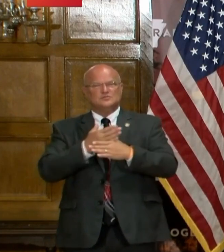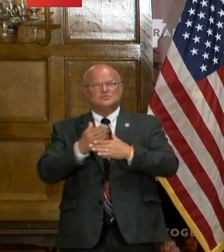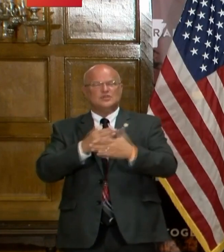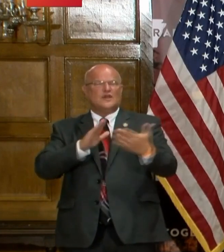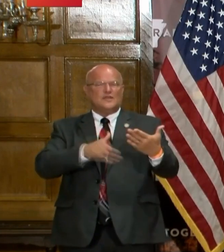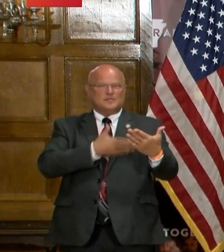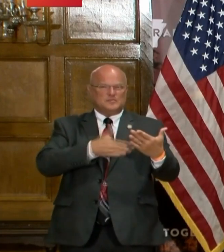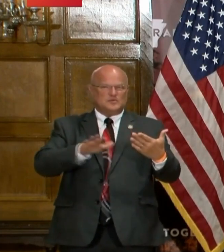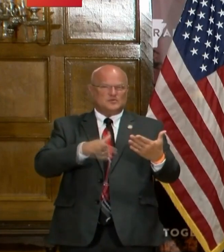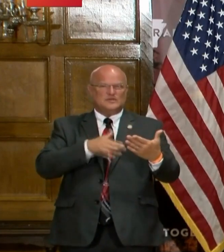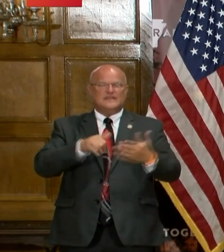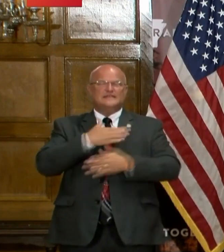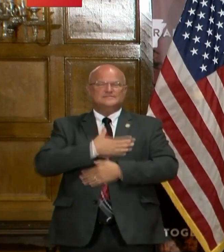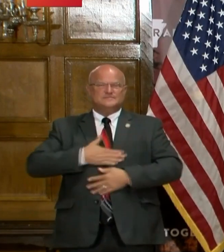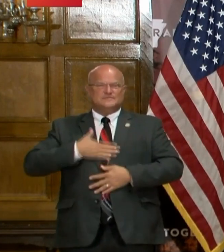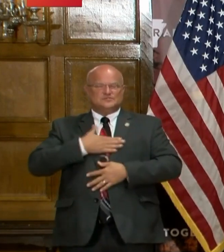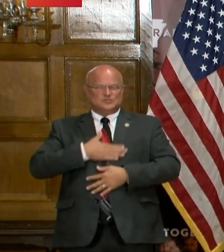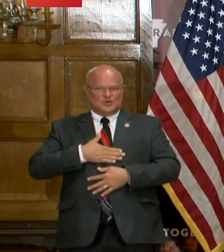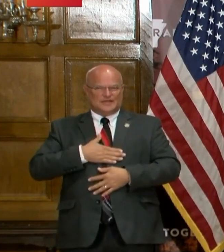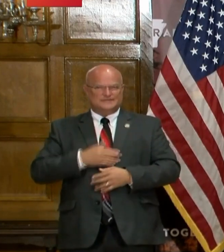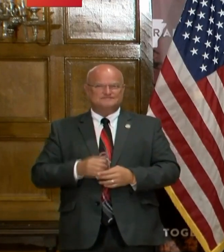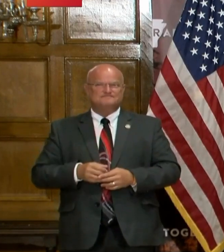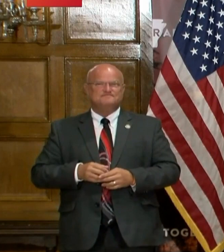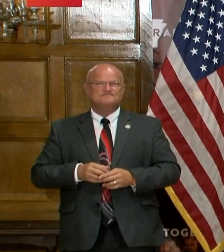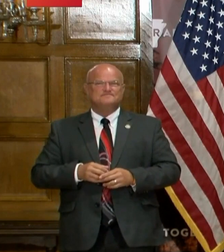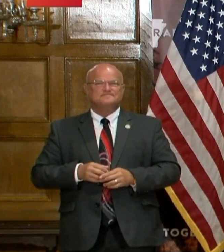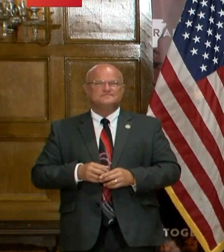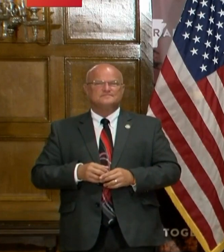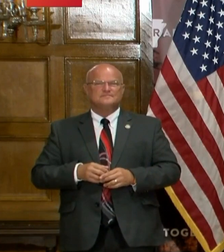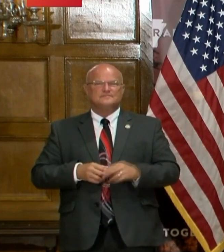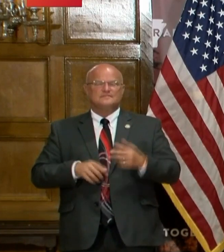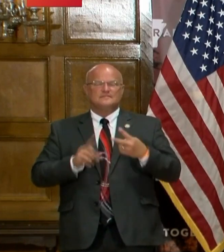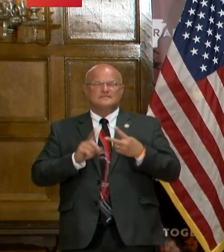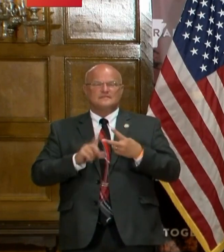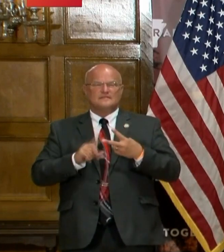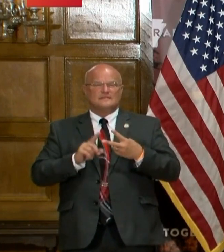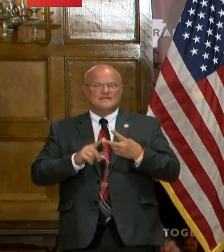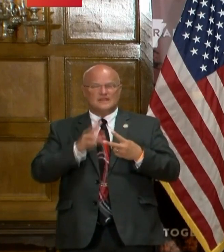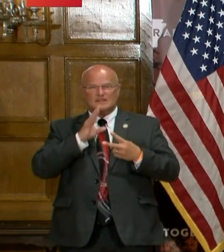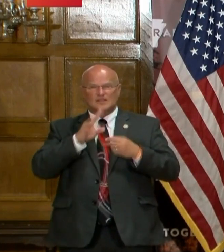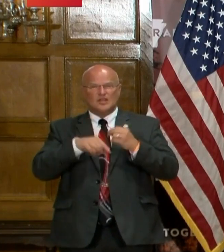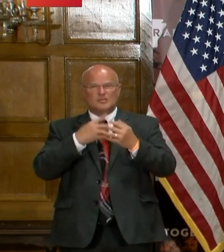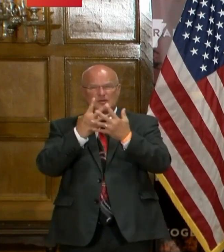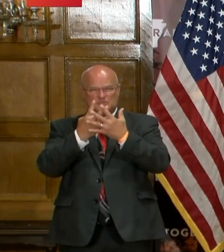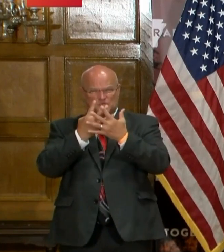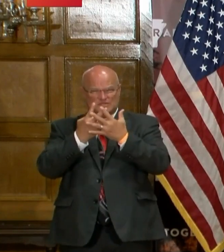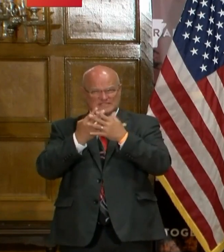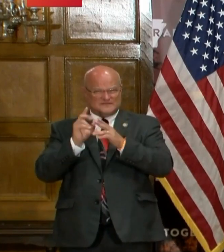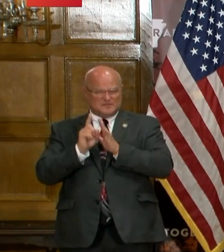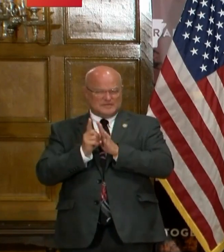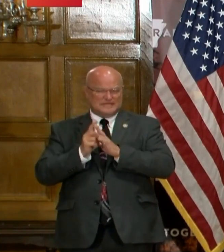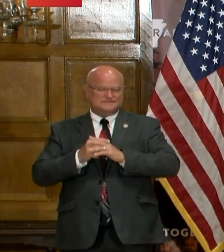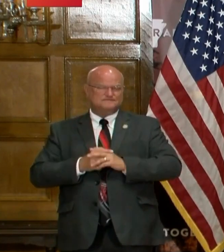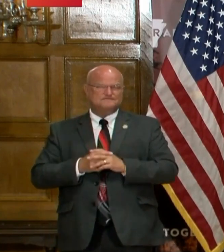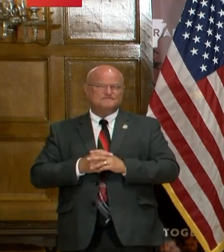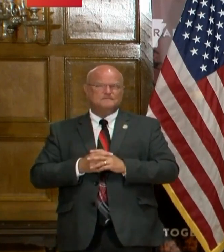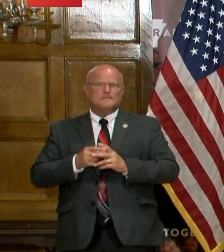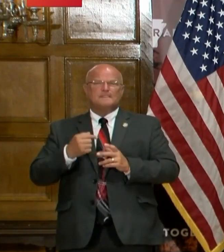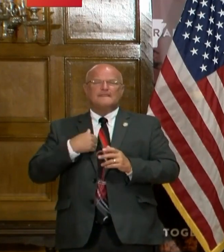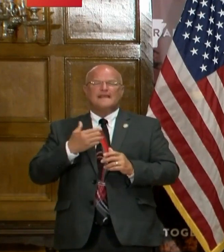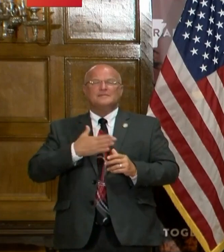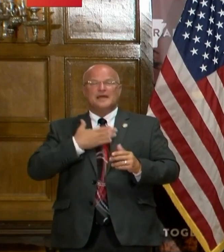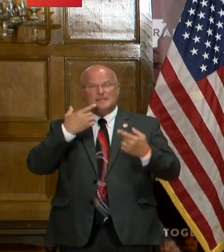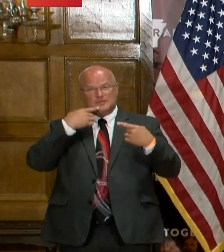love. Secondly, I want to talk about prisons for a second, and I'm pleased to announce today that we have